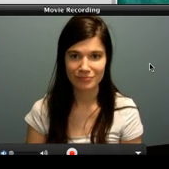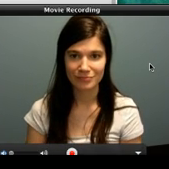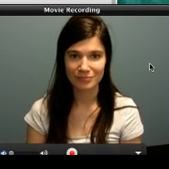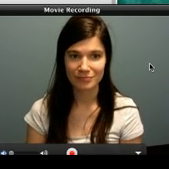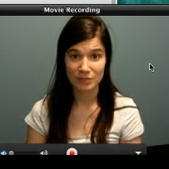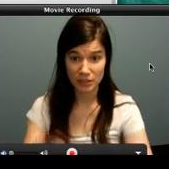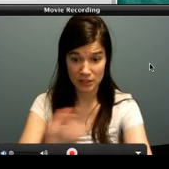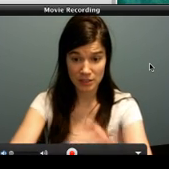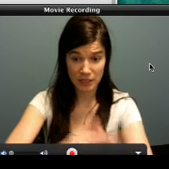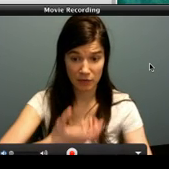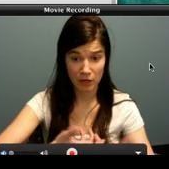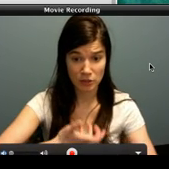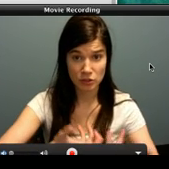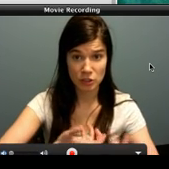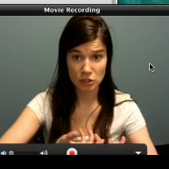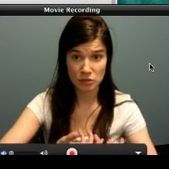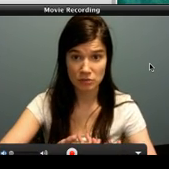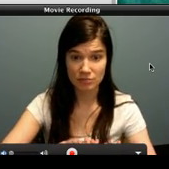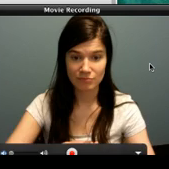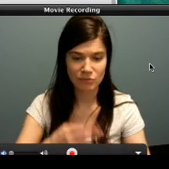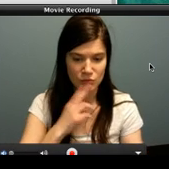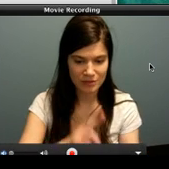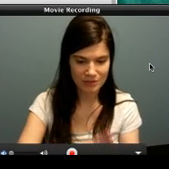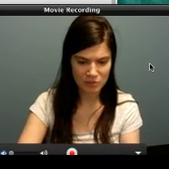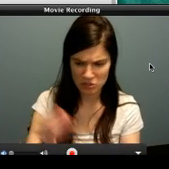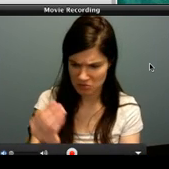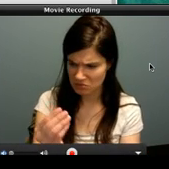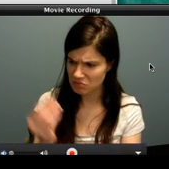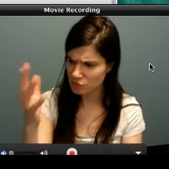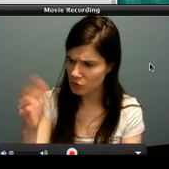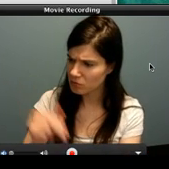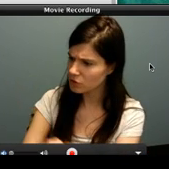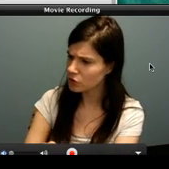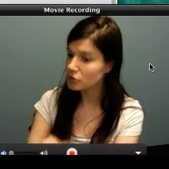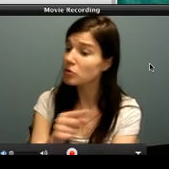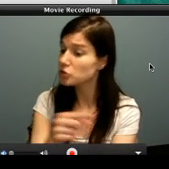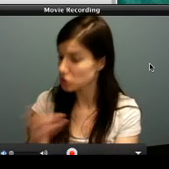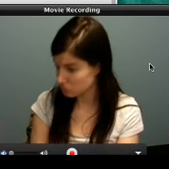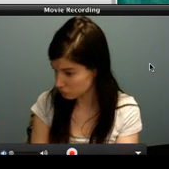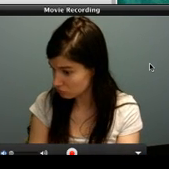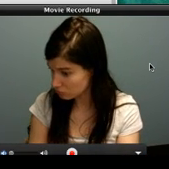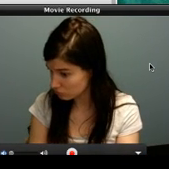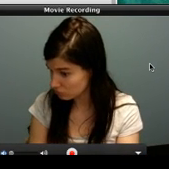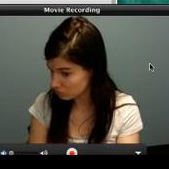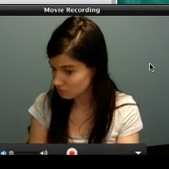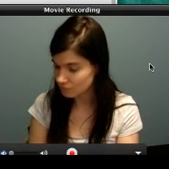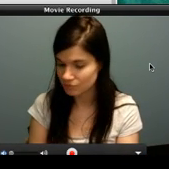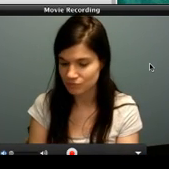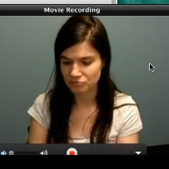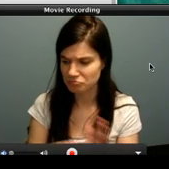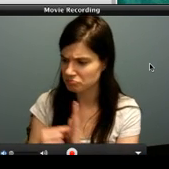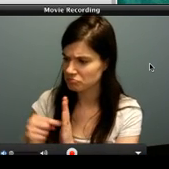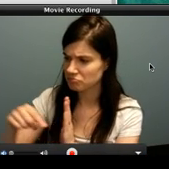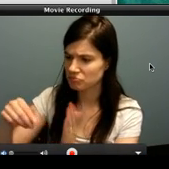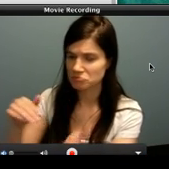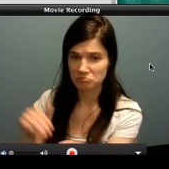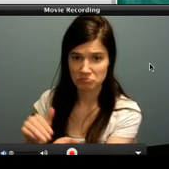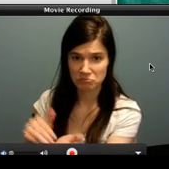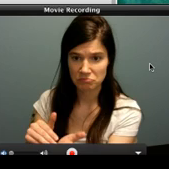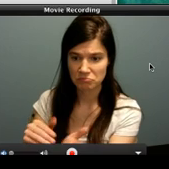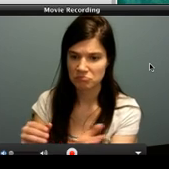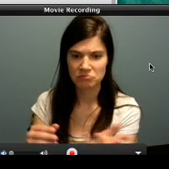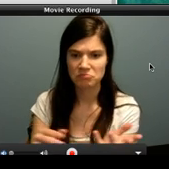On the day of your consultation, our receptionist will inform the nurse of your arrival and will present the physician with any